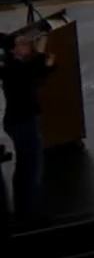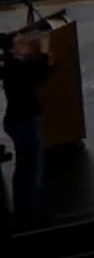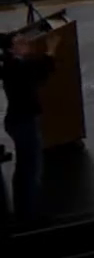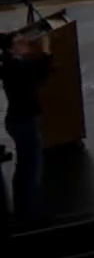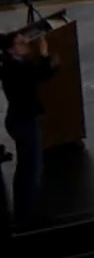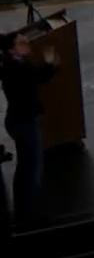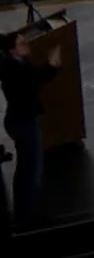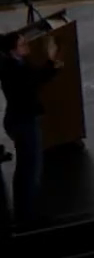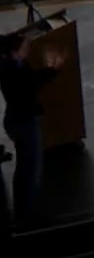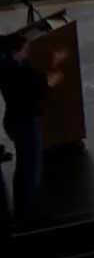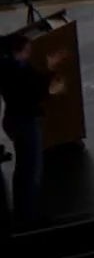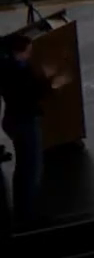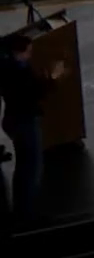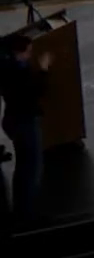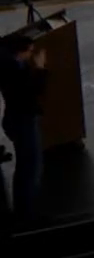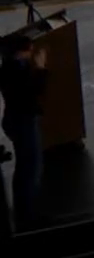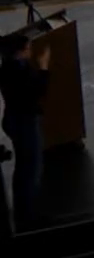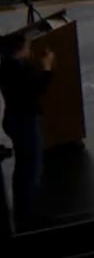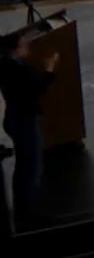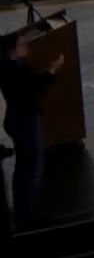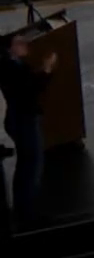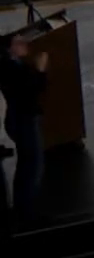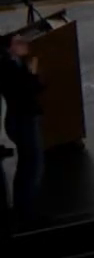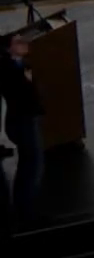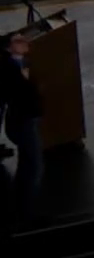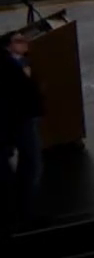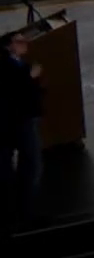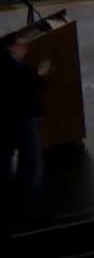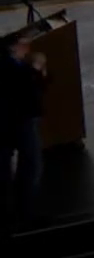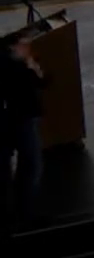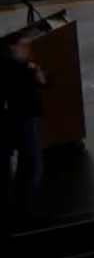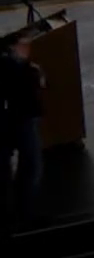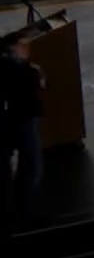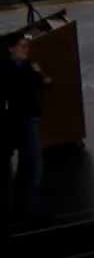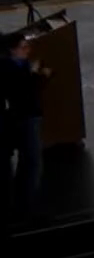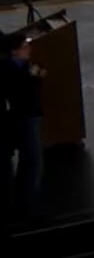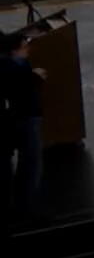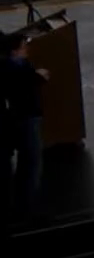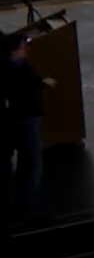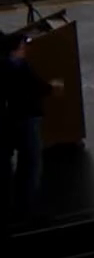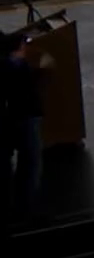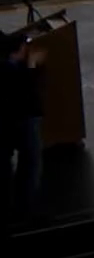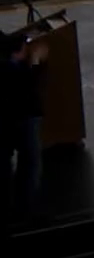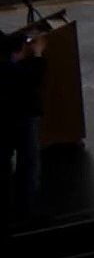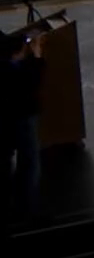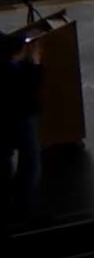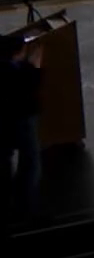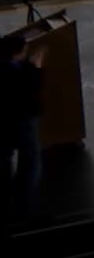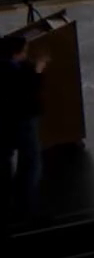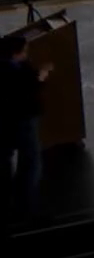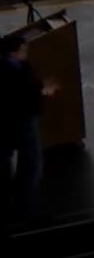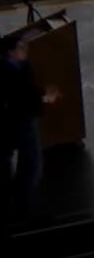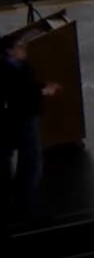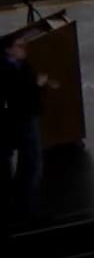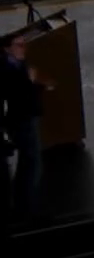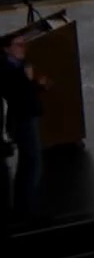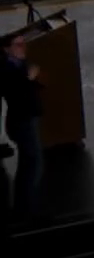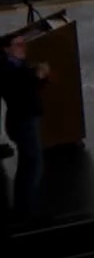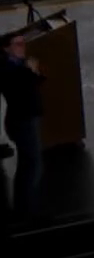the sky, praying to our Father in the name